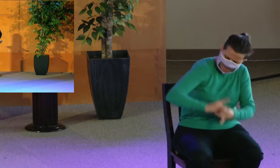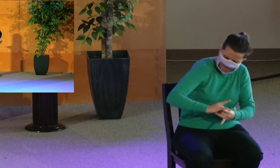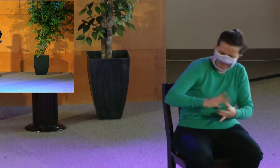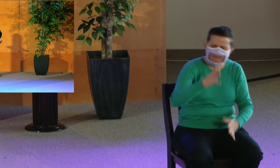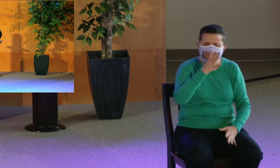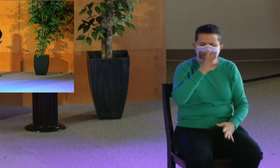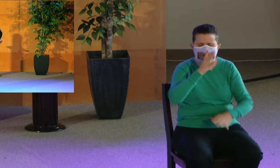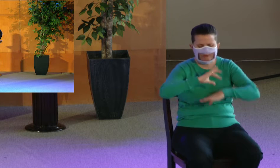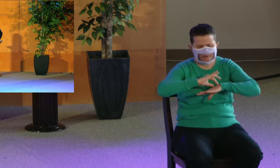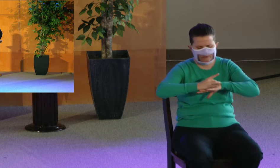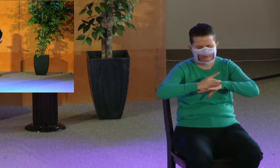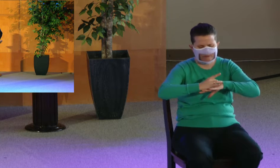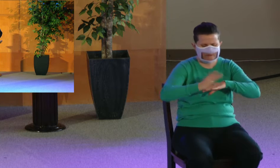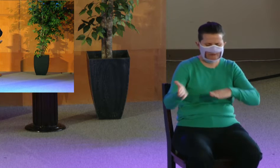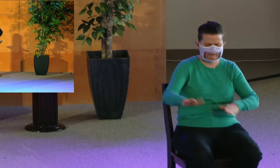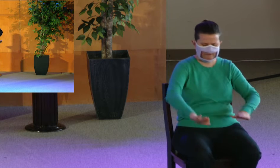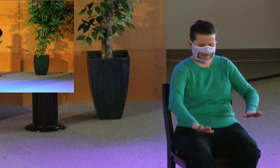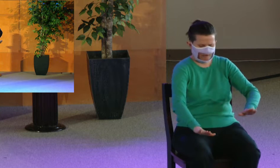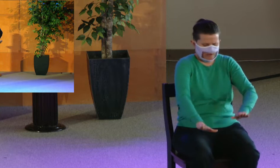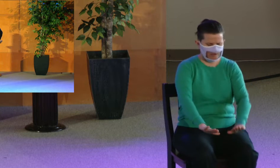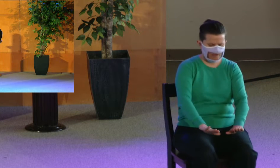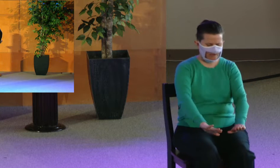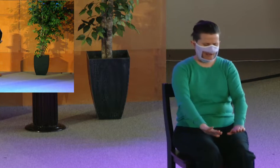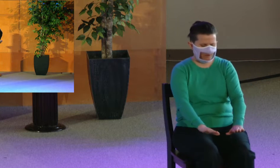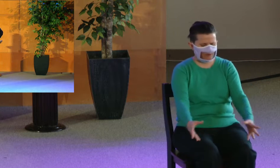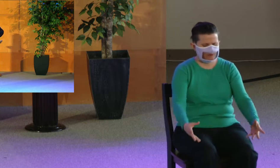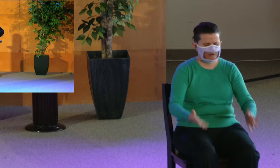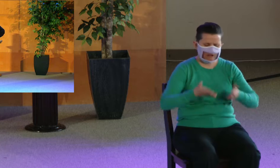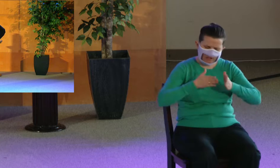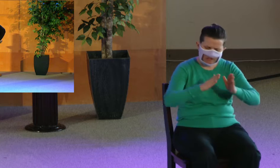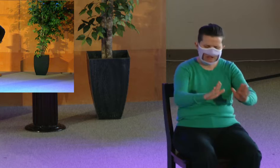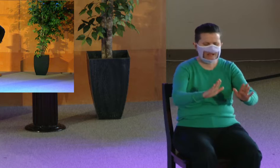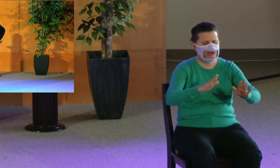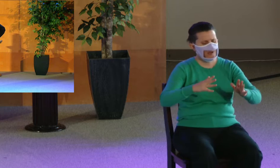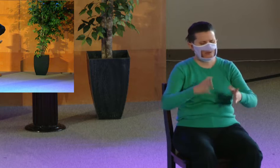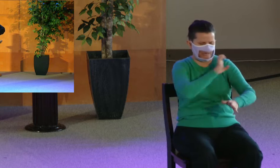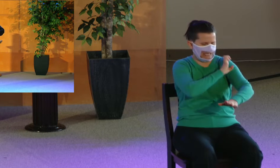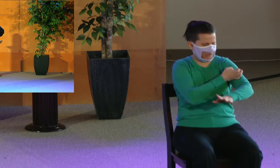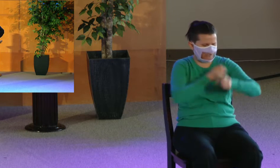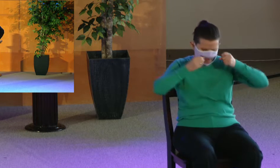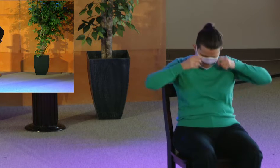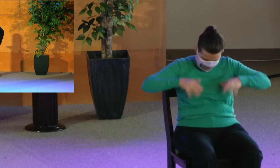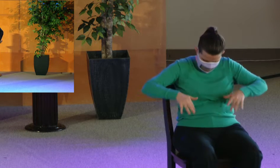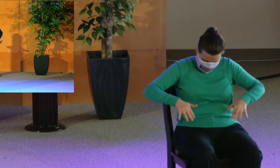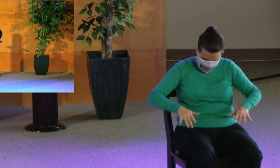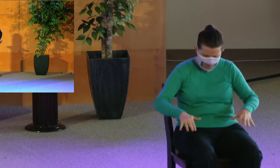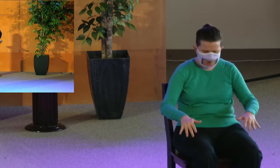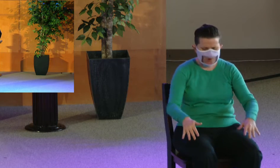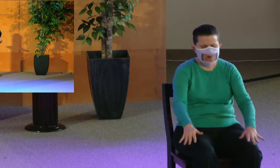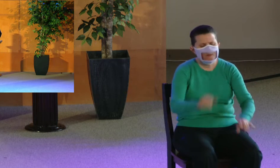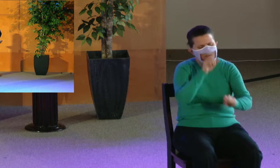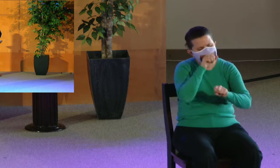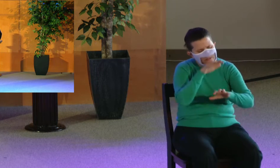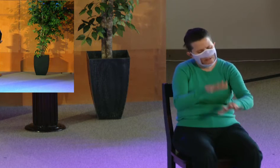solid. Let Mother Earth take that energy, we just move it down. Bless Mother Earth